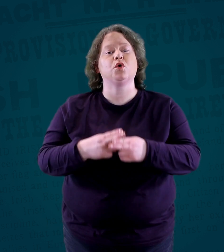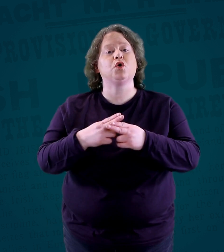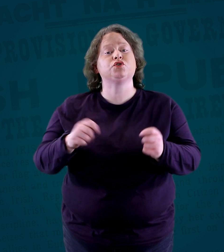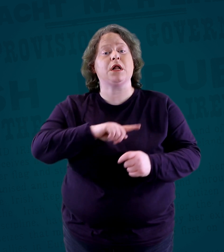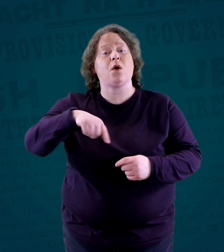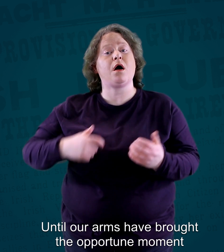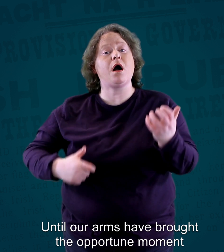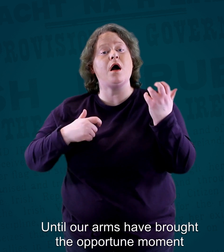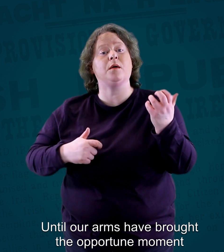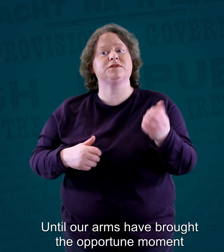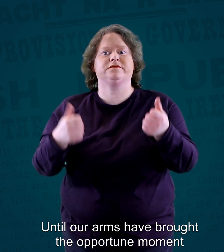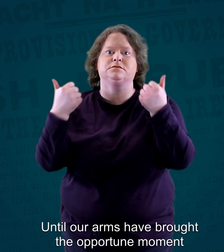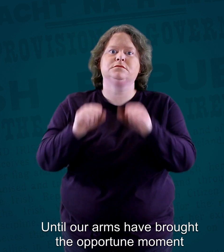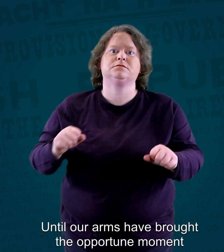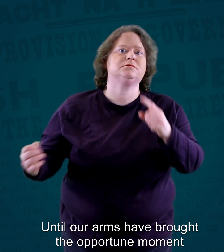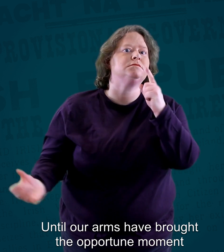Until our arms have brought the opportune moment